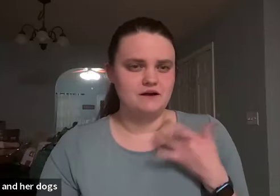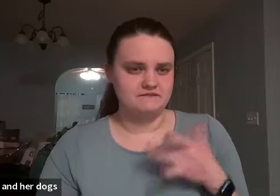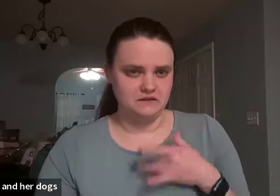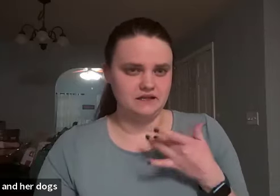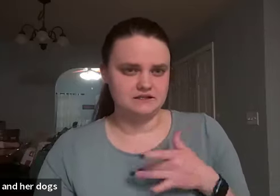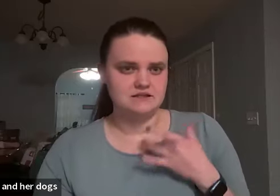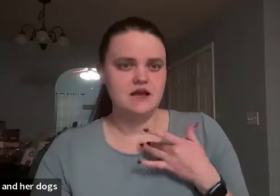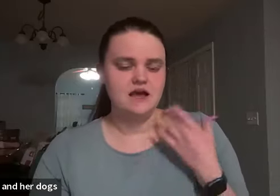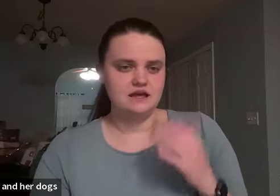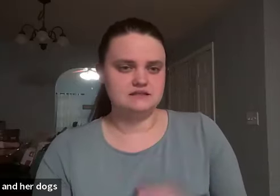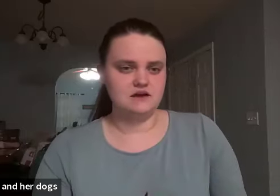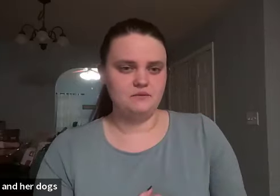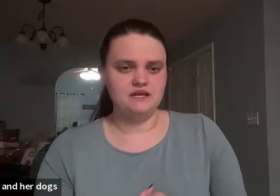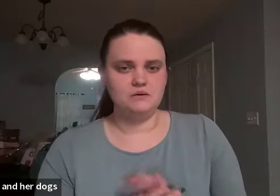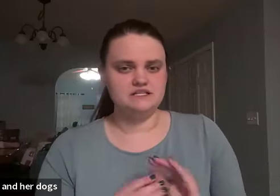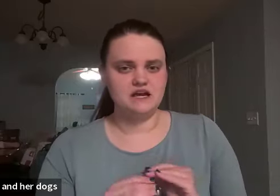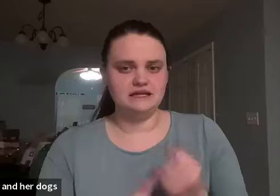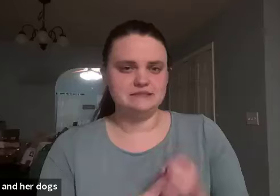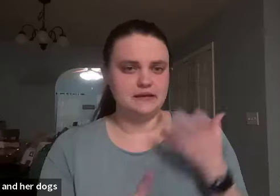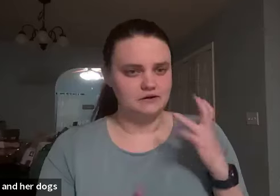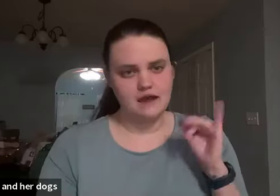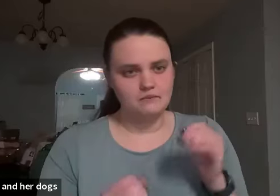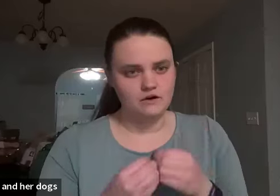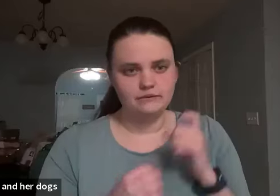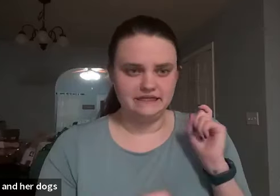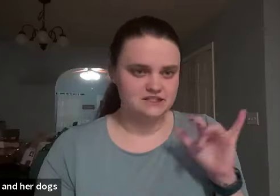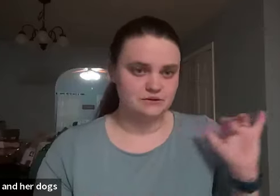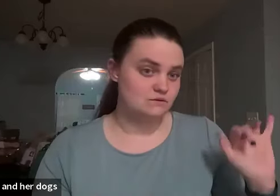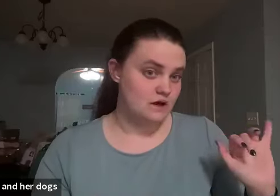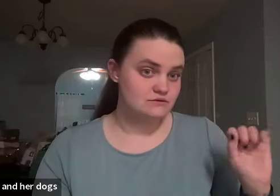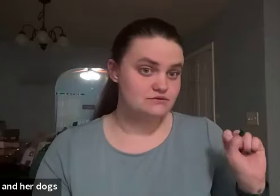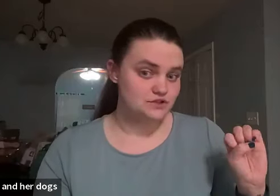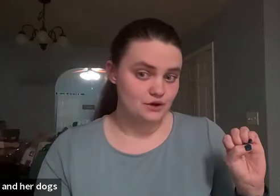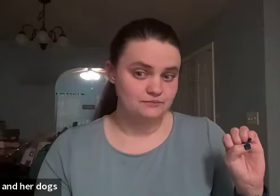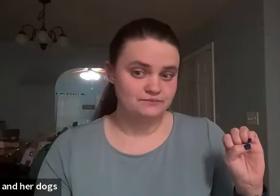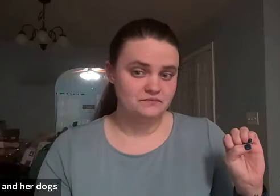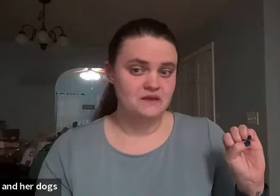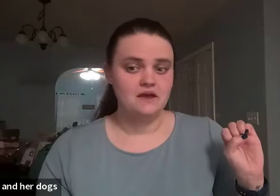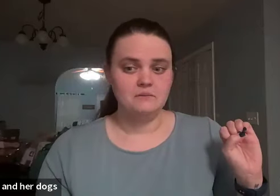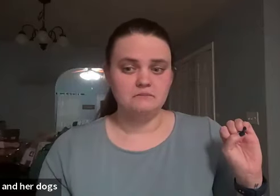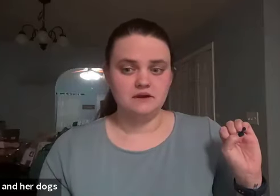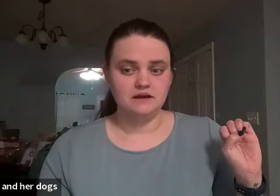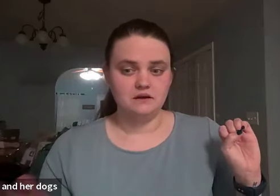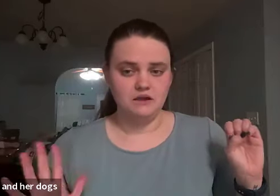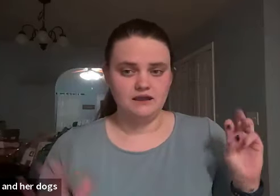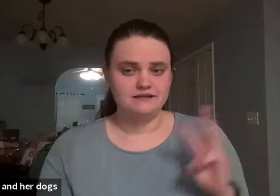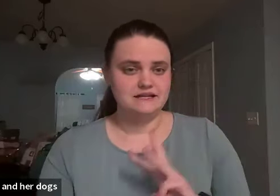about feelings and stuff. We can always kind of expand on that more if we need to as well. So, but okay, it is